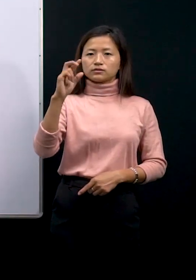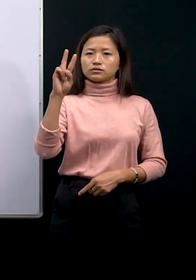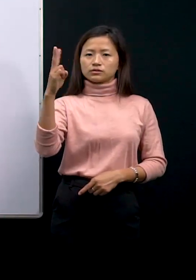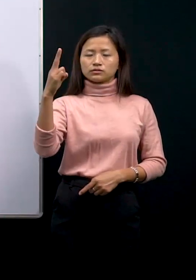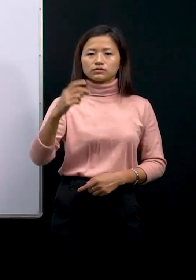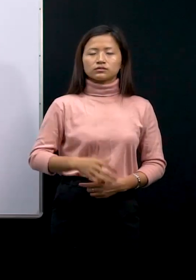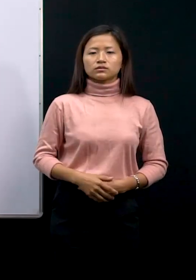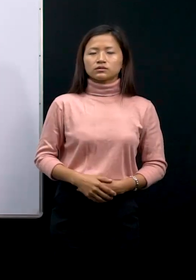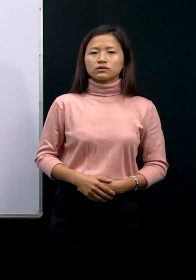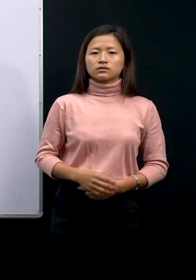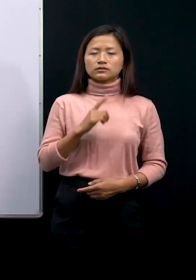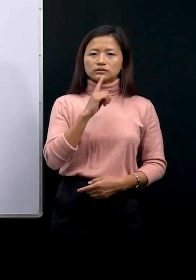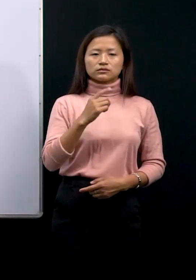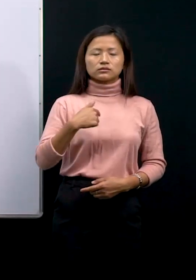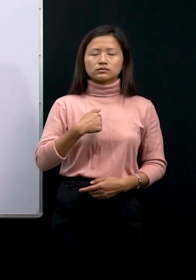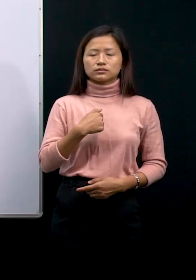not? Tell me.